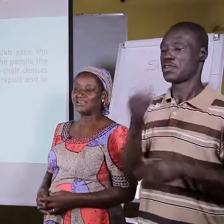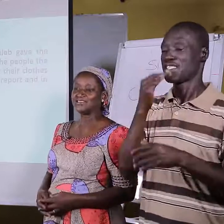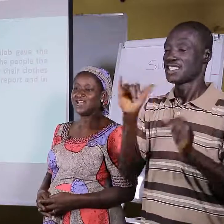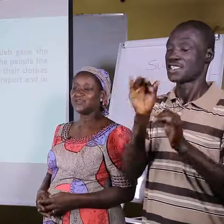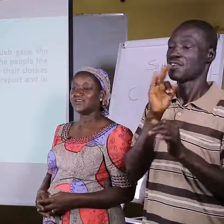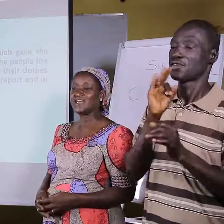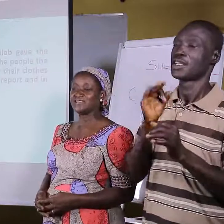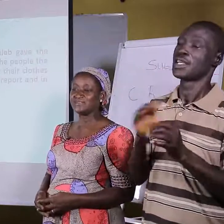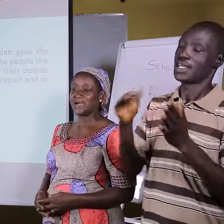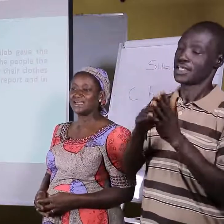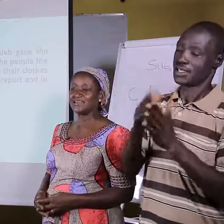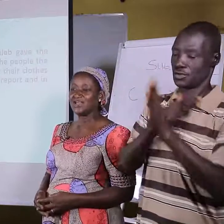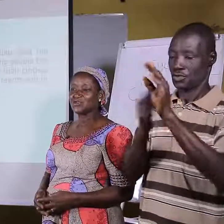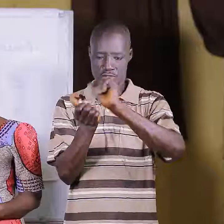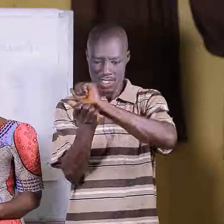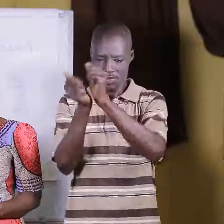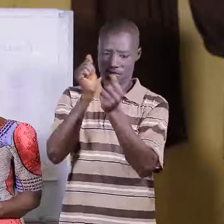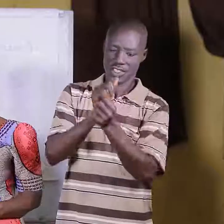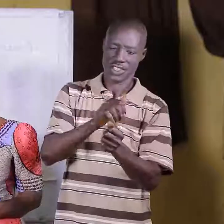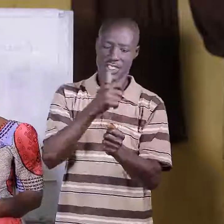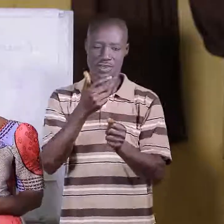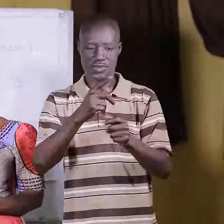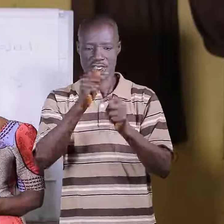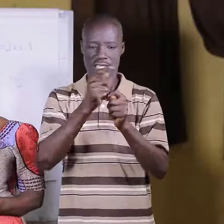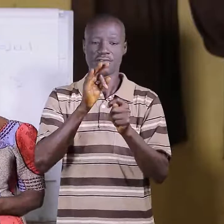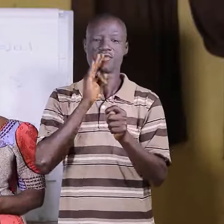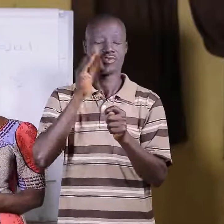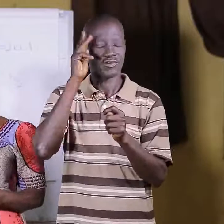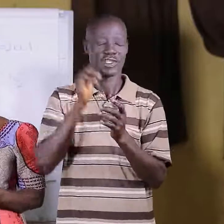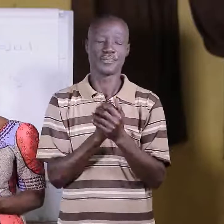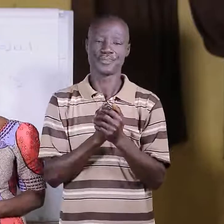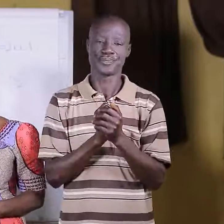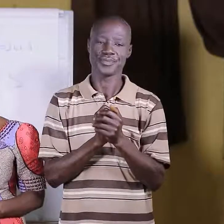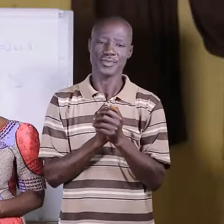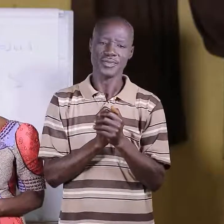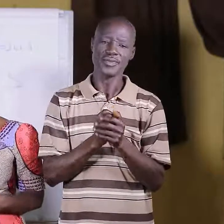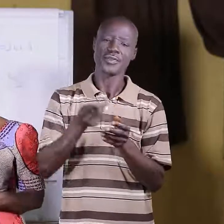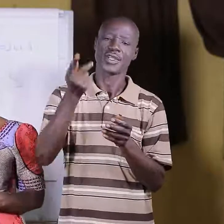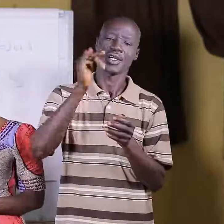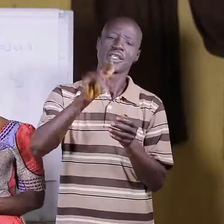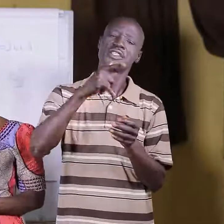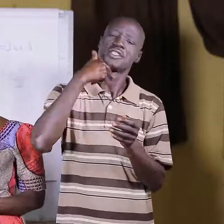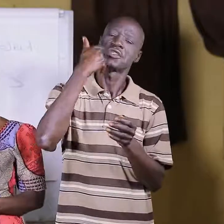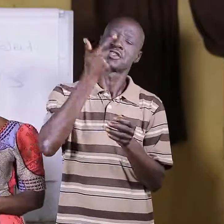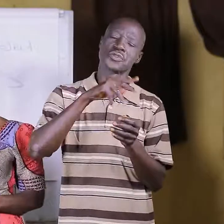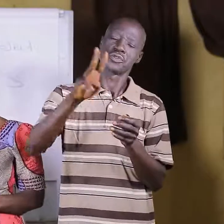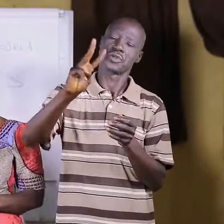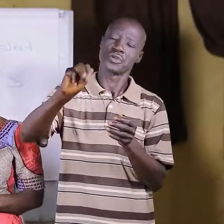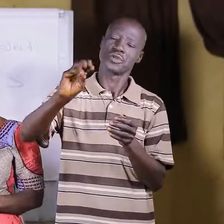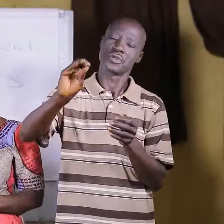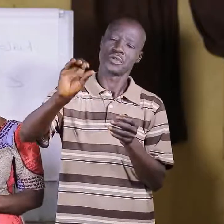time. Is there no rice in the market? So you tend to see that these Israelites told Moses that they were tired of